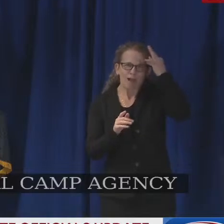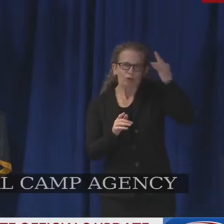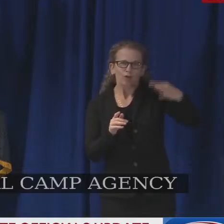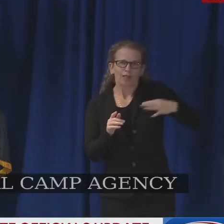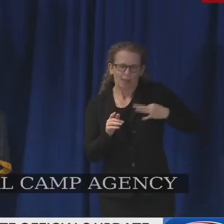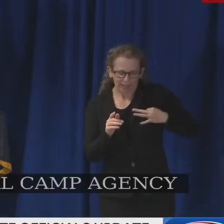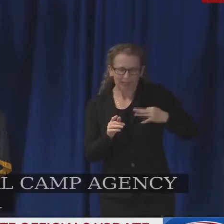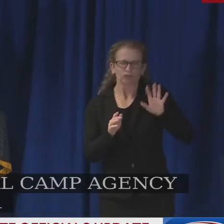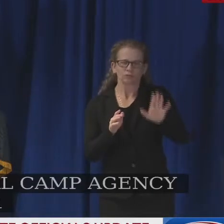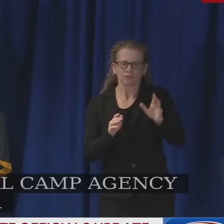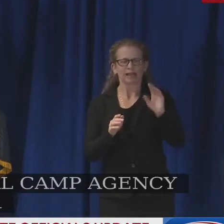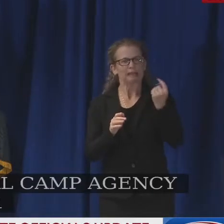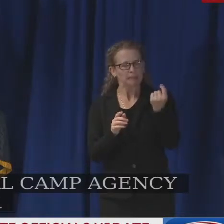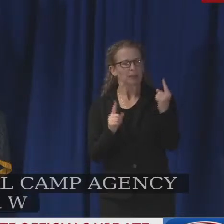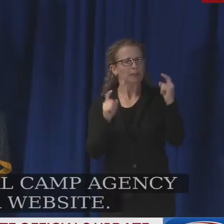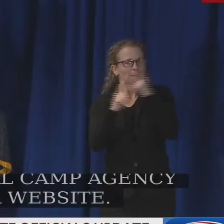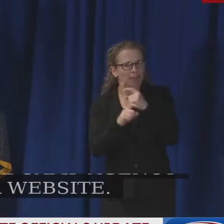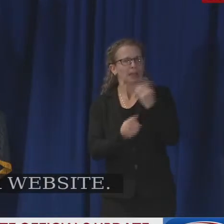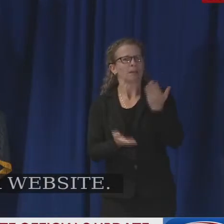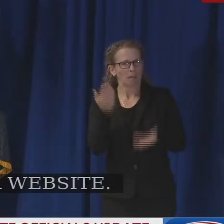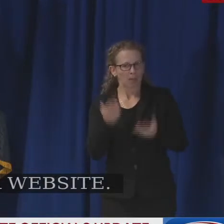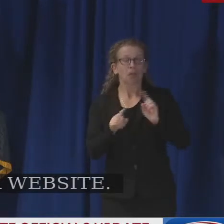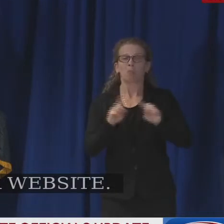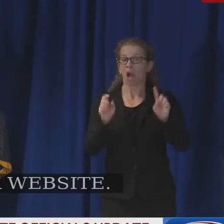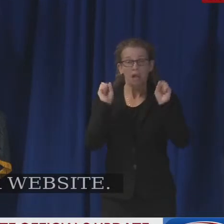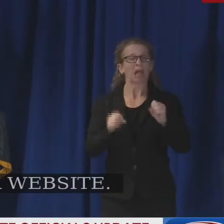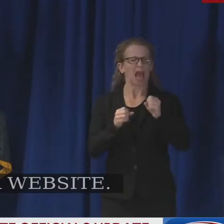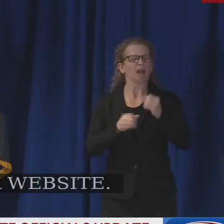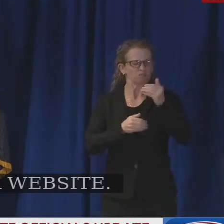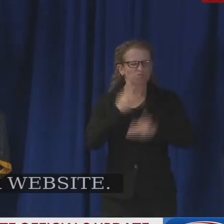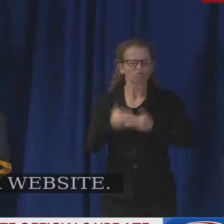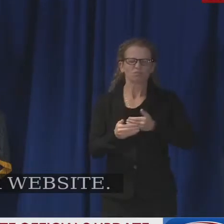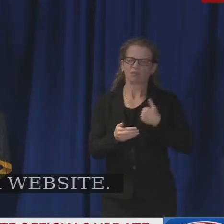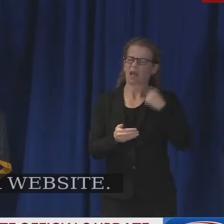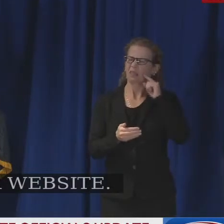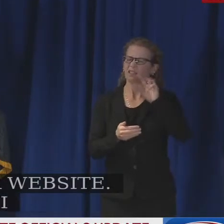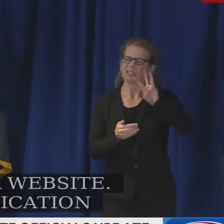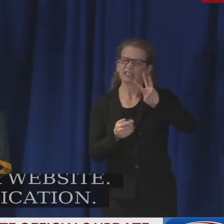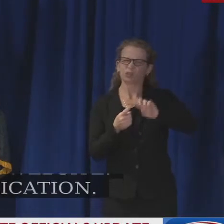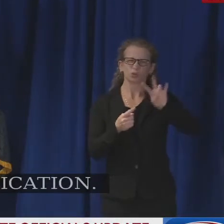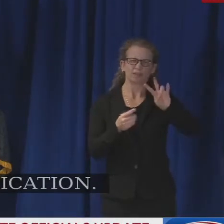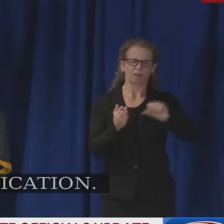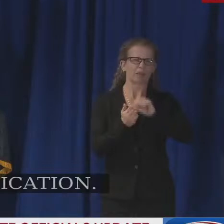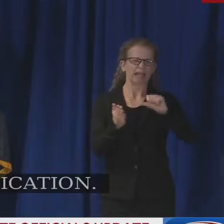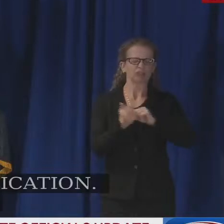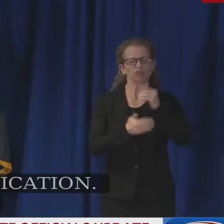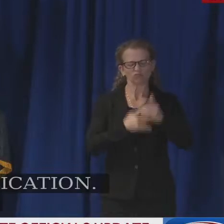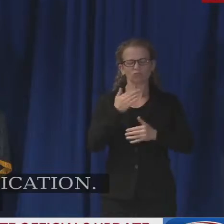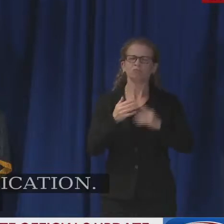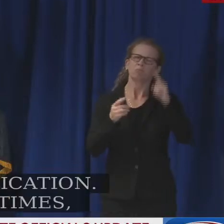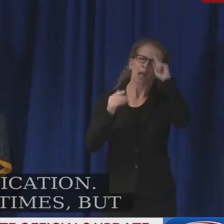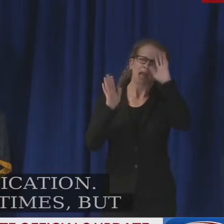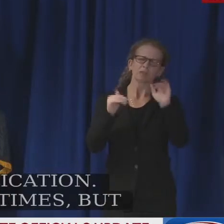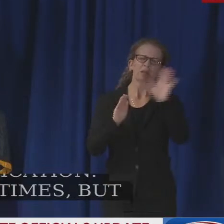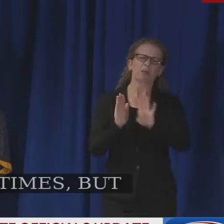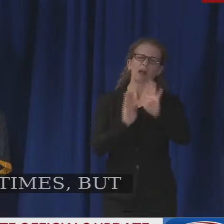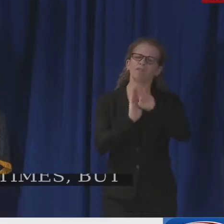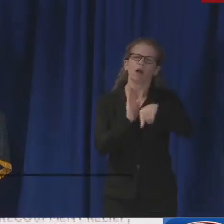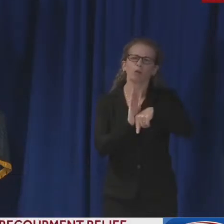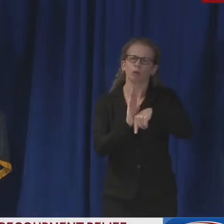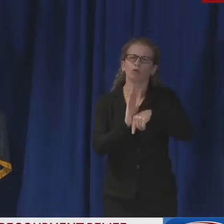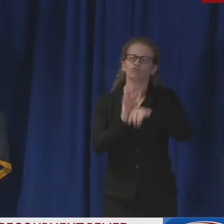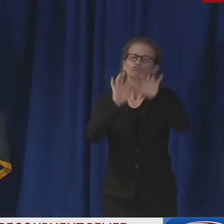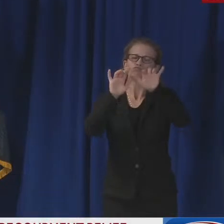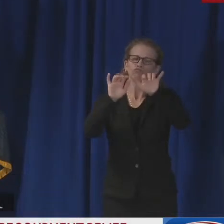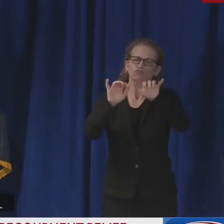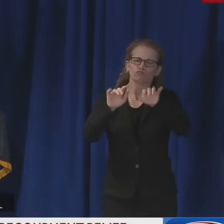sticky at times, but it can be done. I think it's about a 6 or 7 page process. If you just take about a half hour, you can get through it, get in